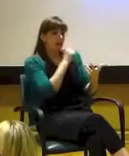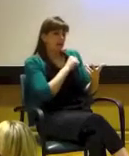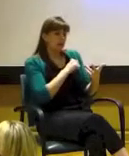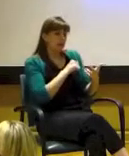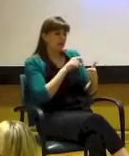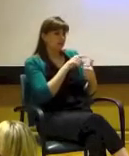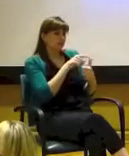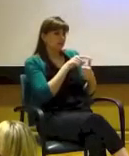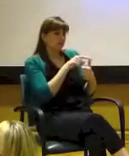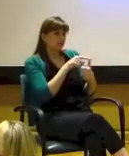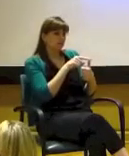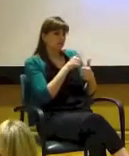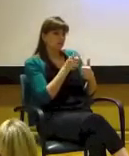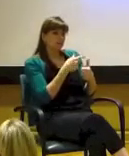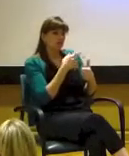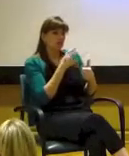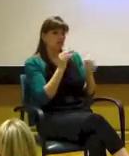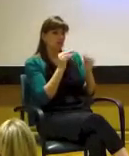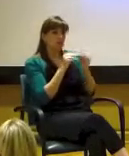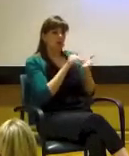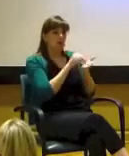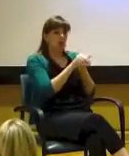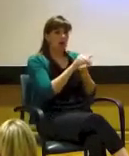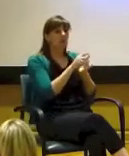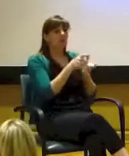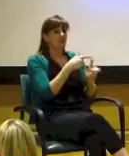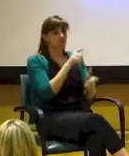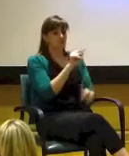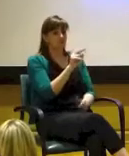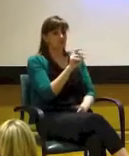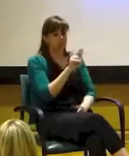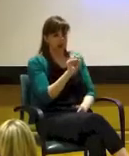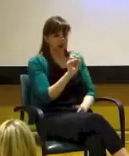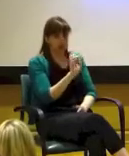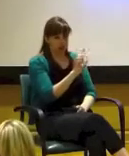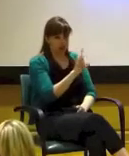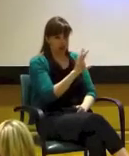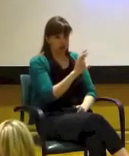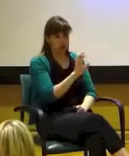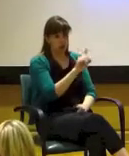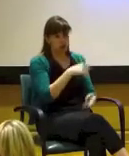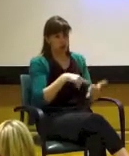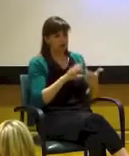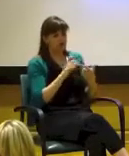the tethered cord more often than it's from the capillary.